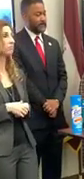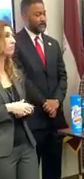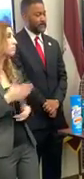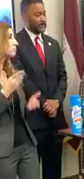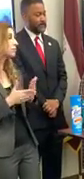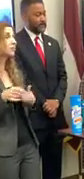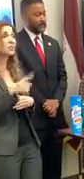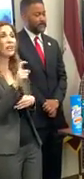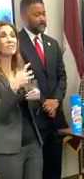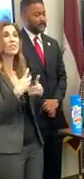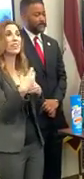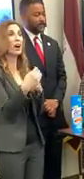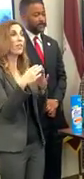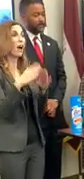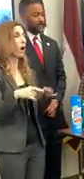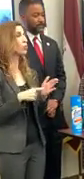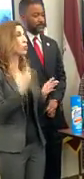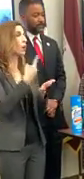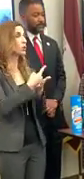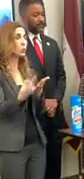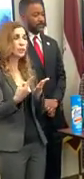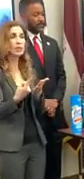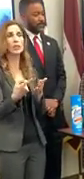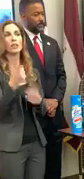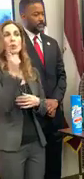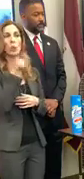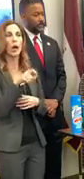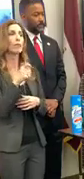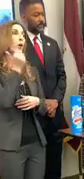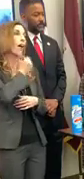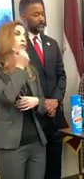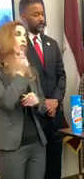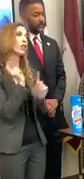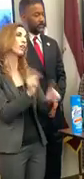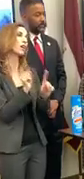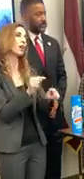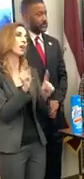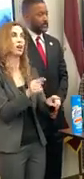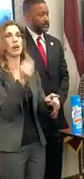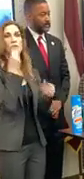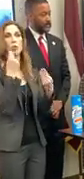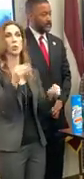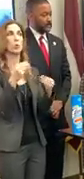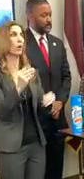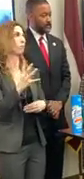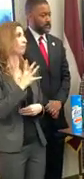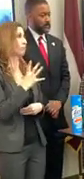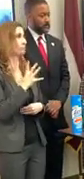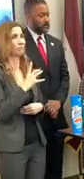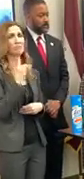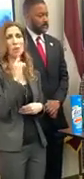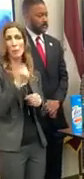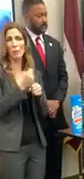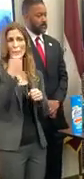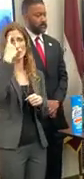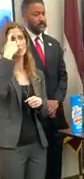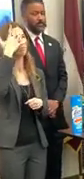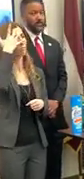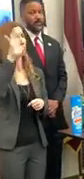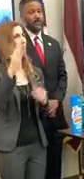maybe you only need to leave the house once a week instead of doing your daily shopping trip to the supermarket, that would be prudent right now.